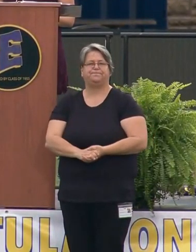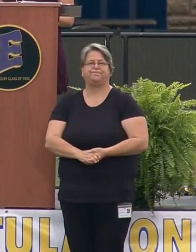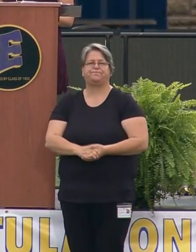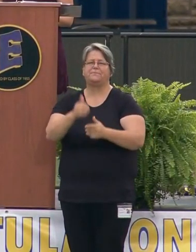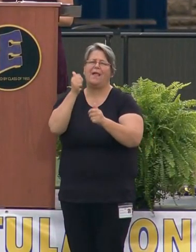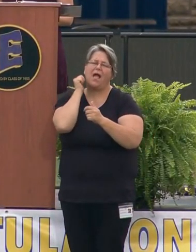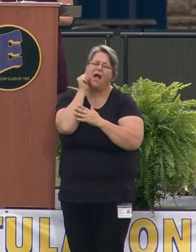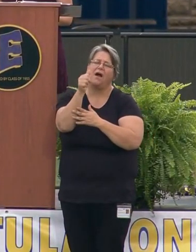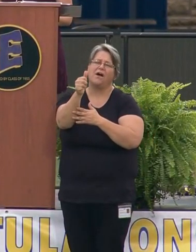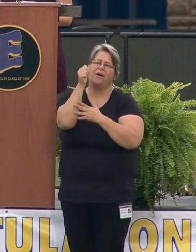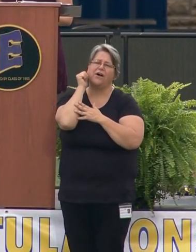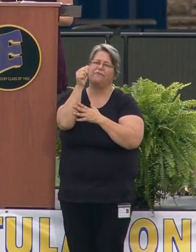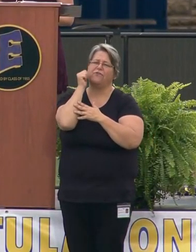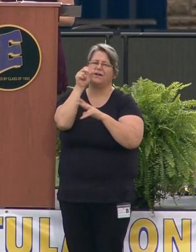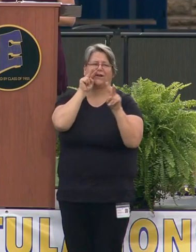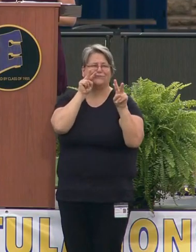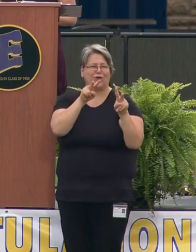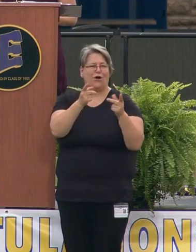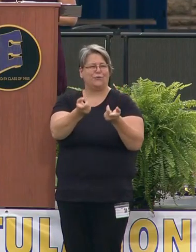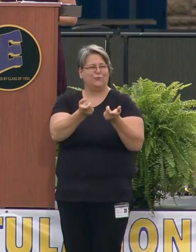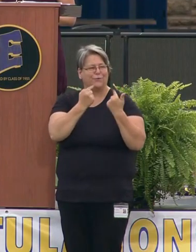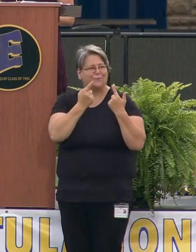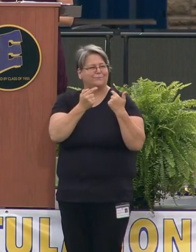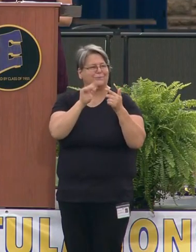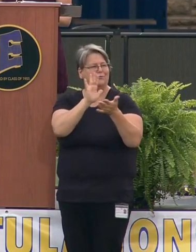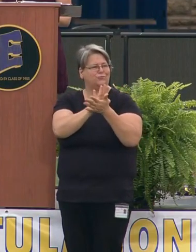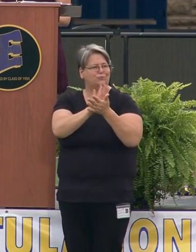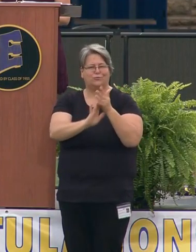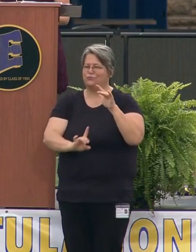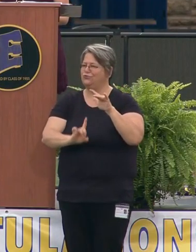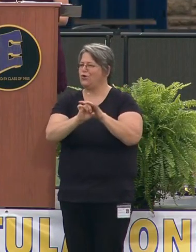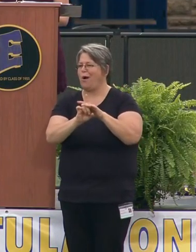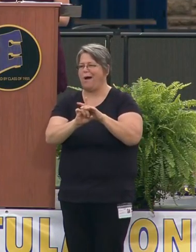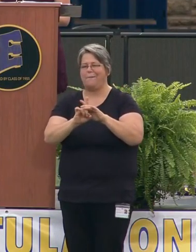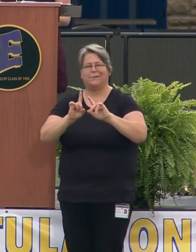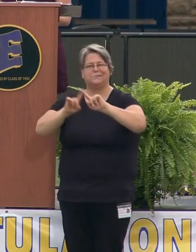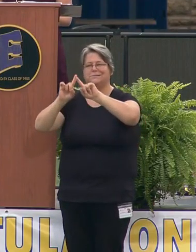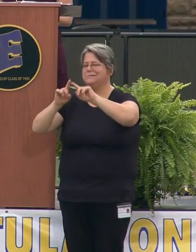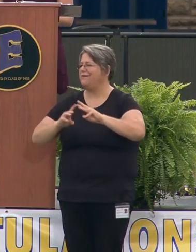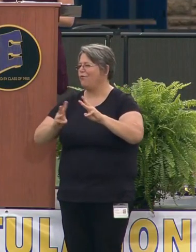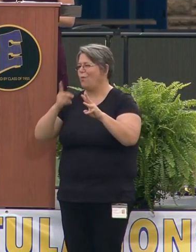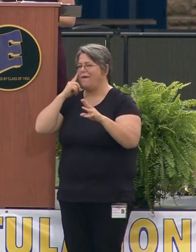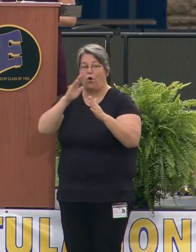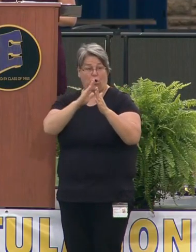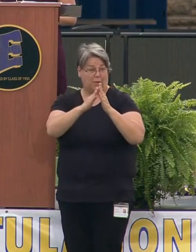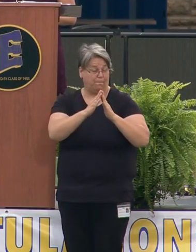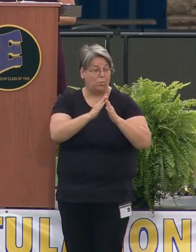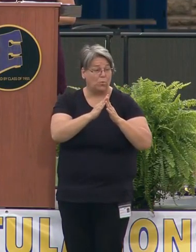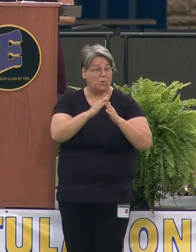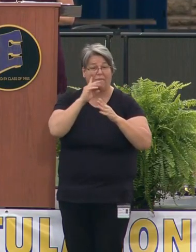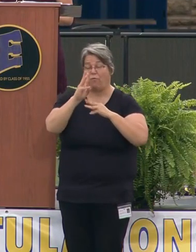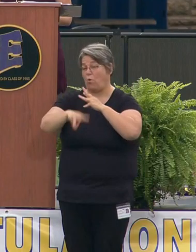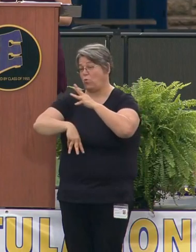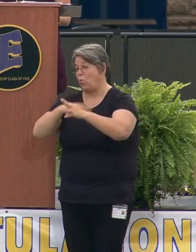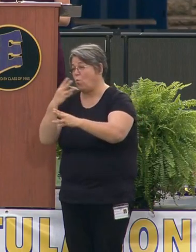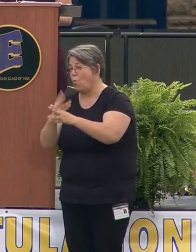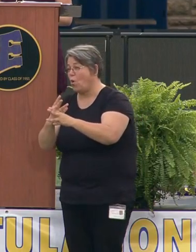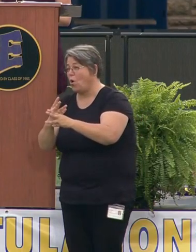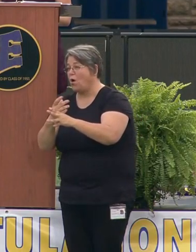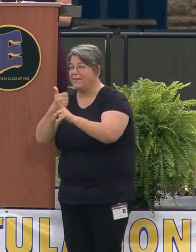Every day, I saw you come to school and show up in so many different ways for your community, your world,